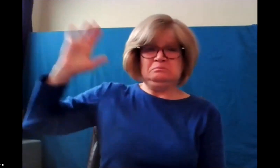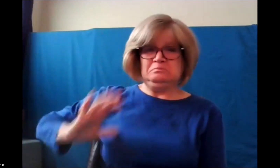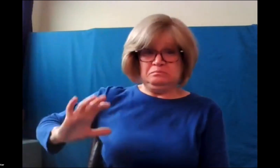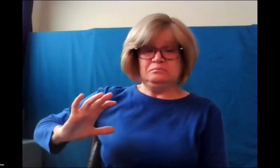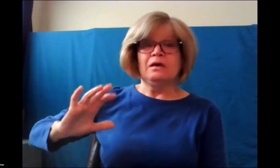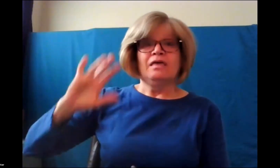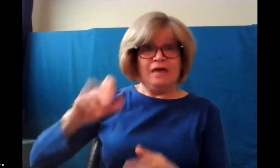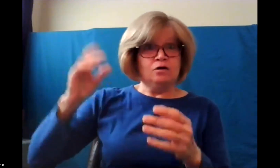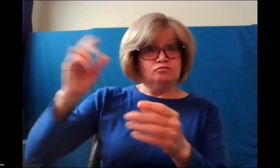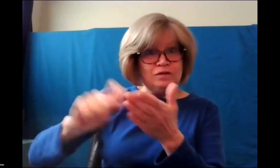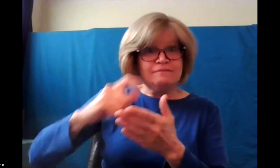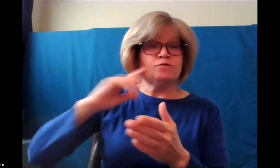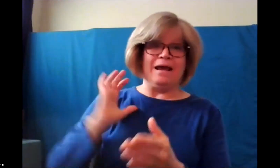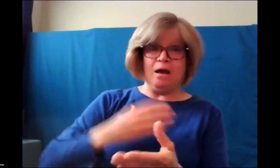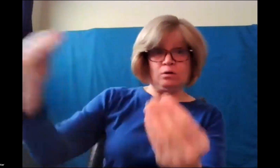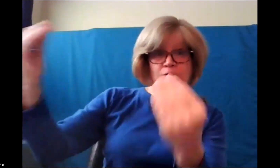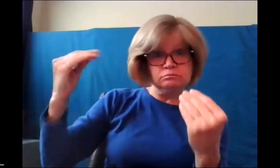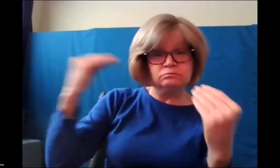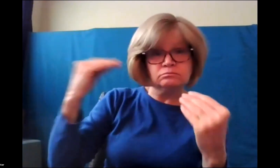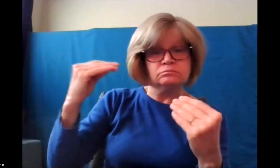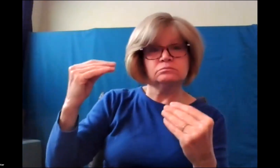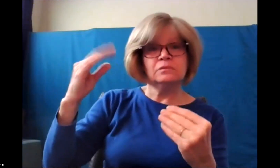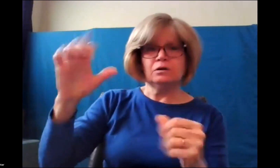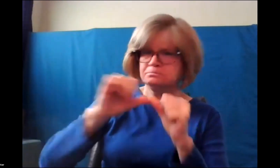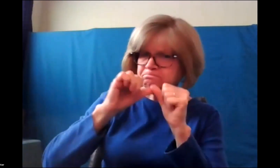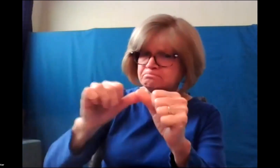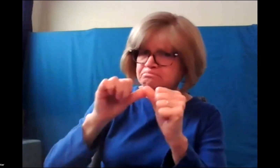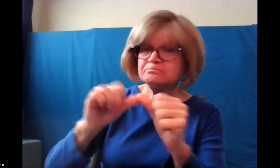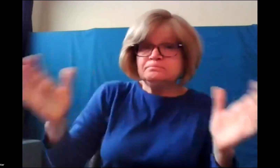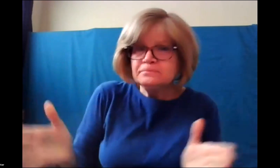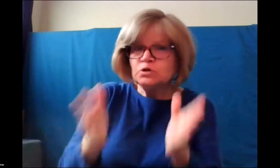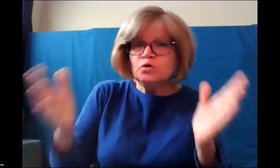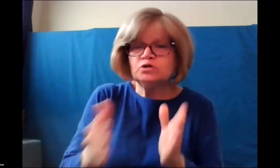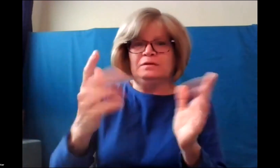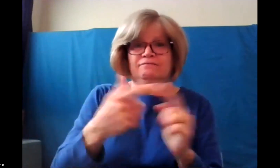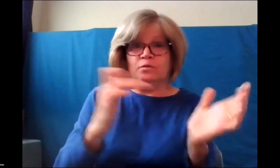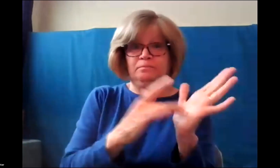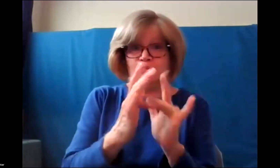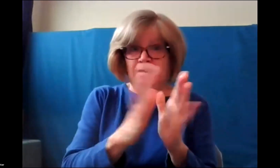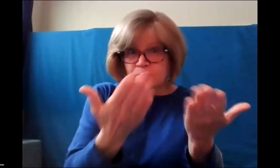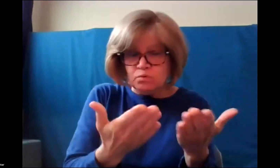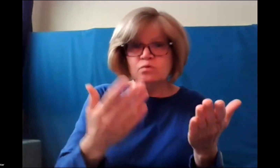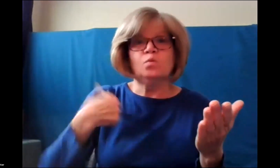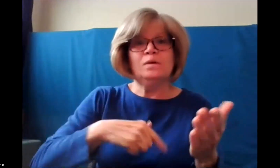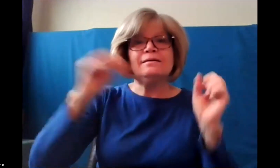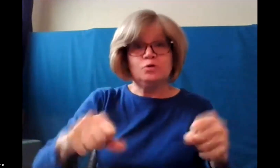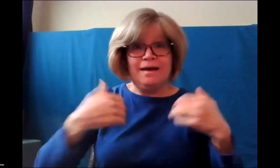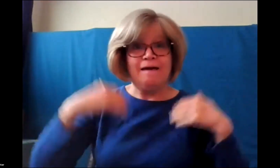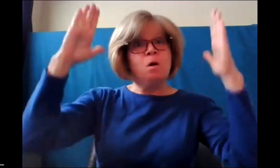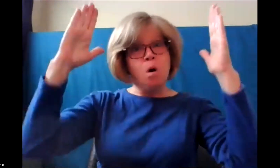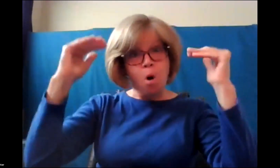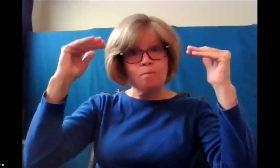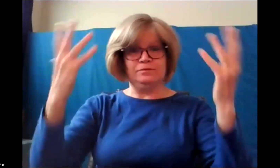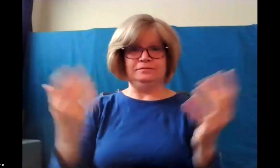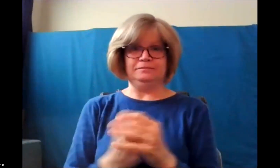was written for our instruction, so that by steadfastness and by the encouragement of the scriptures, we might have hope.